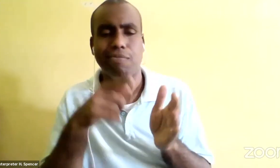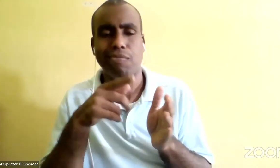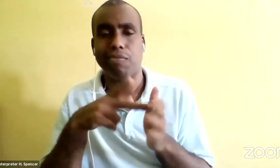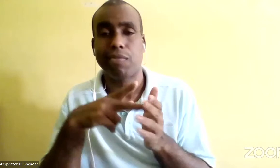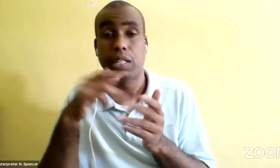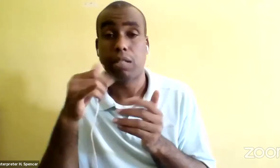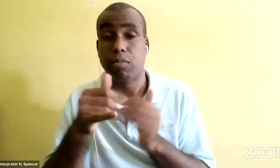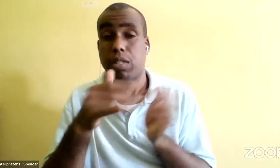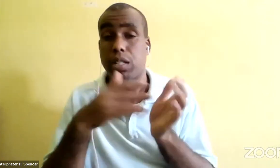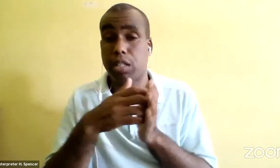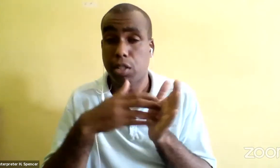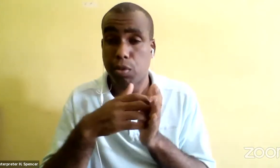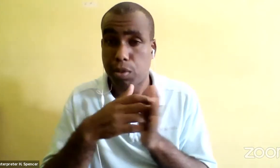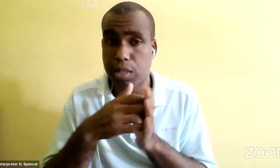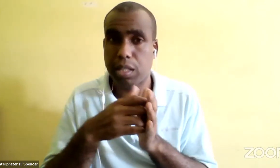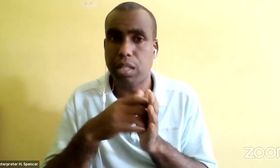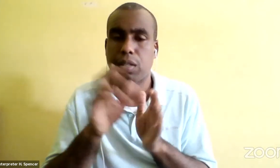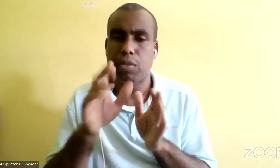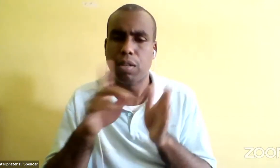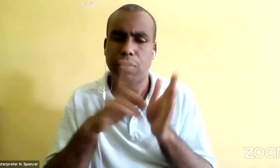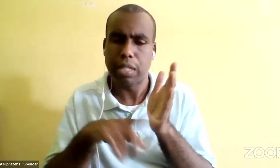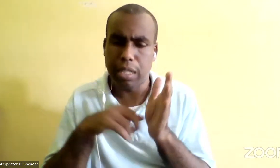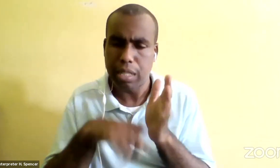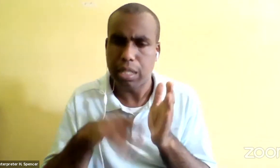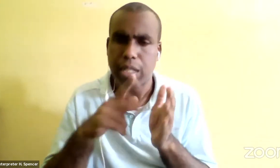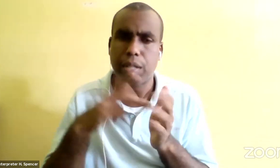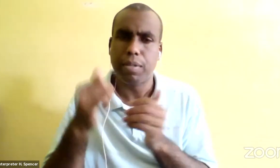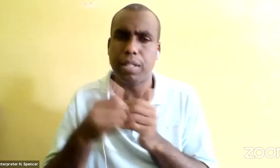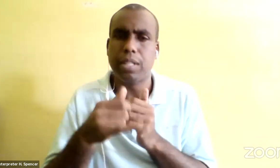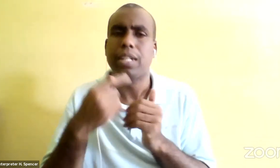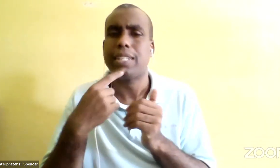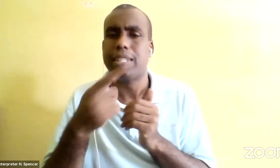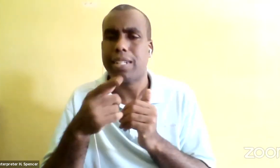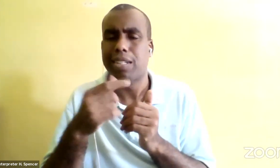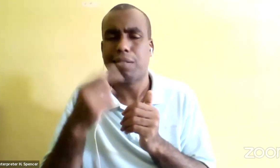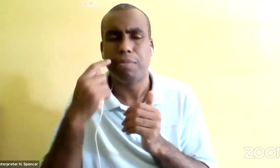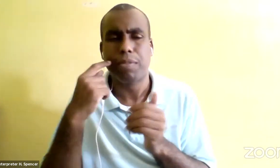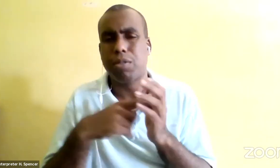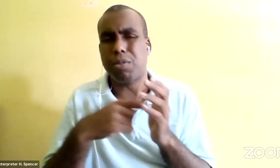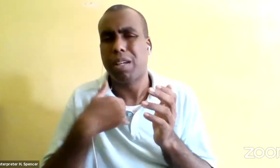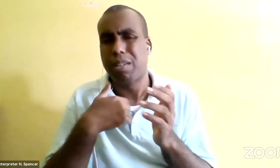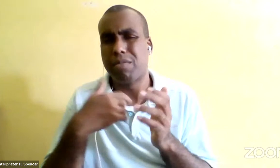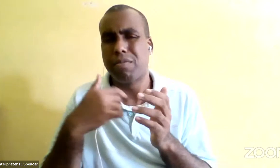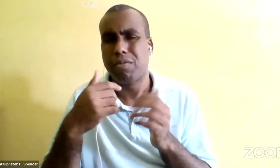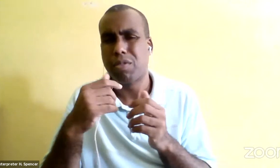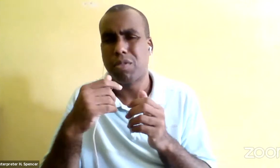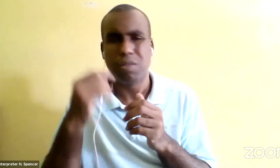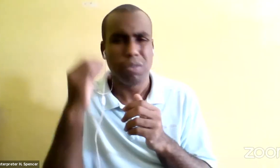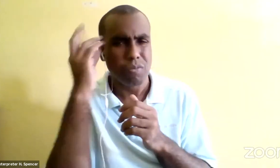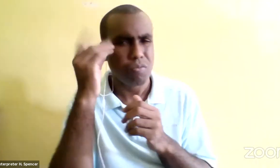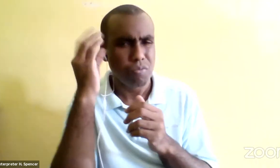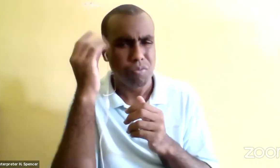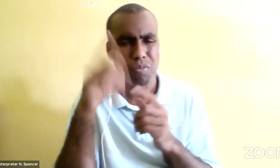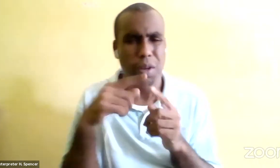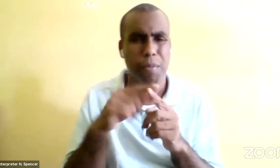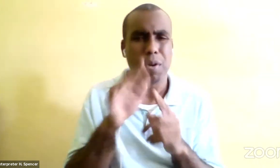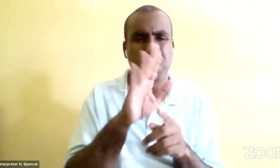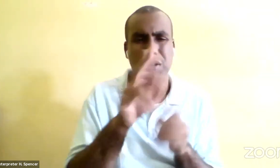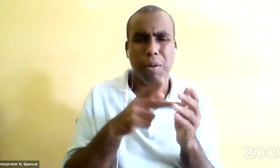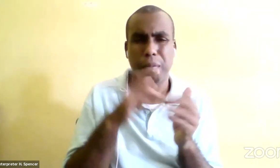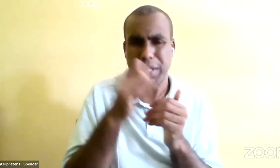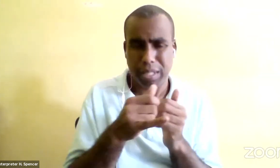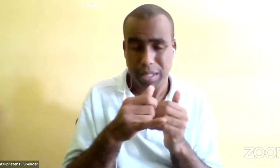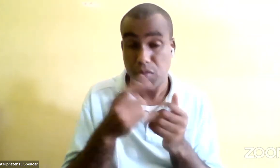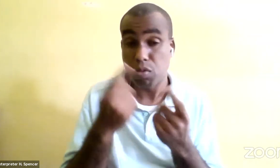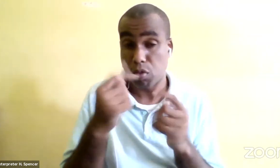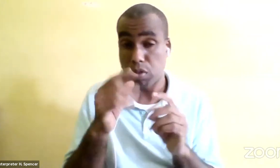node as in the application and say, there are some challenges and concerns about this. Let's fix it